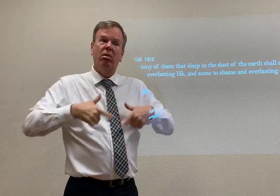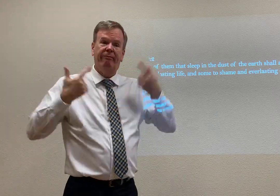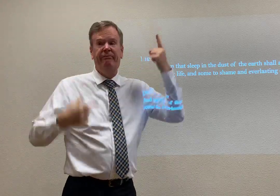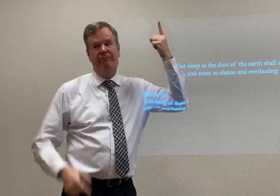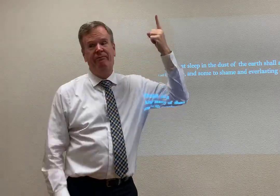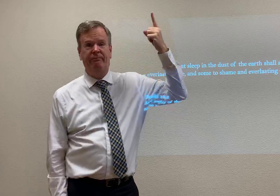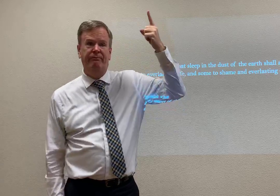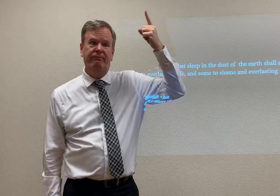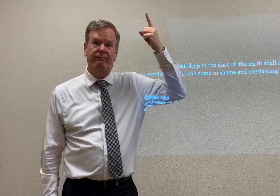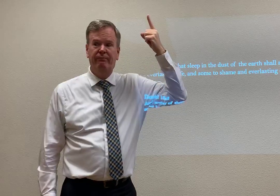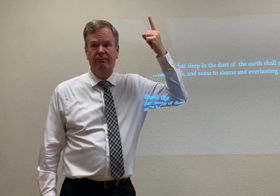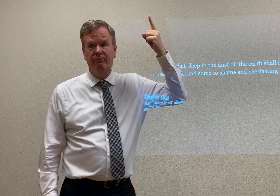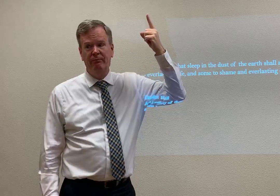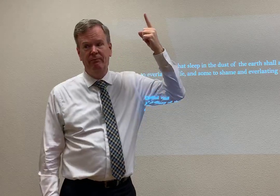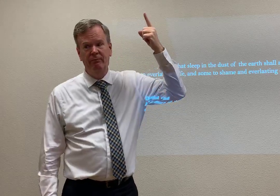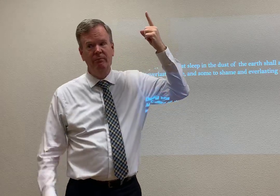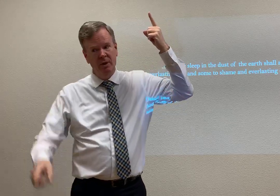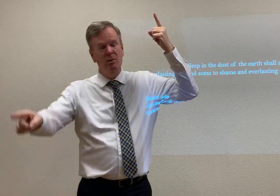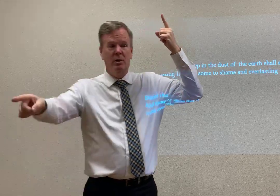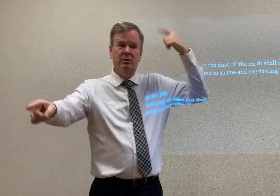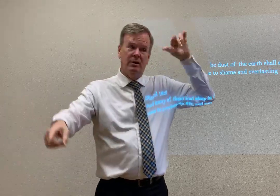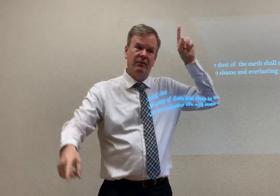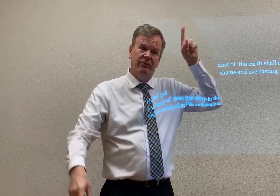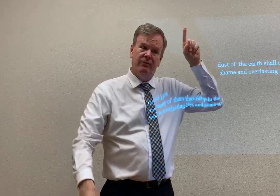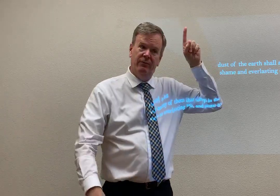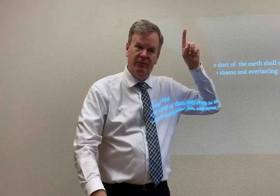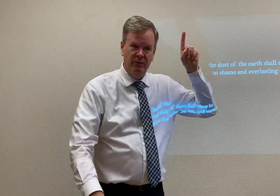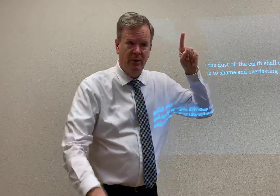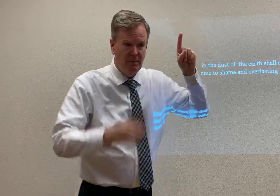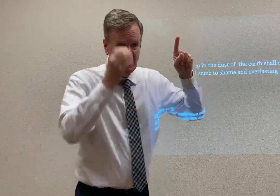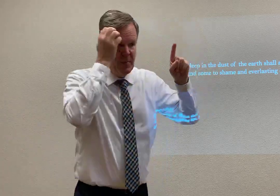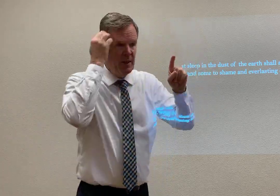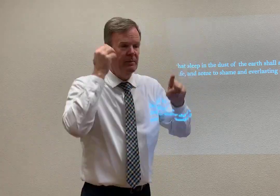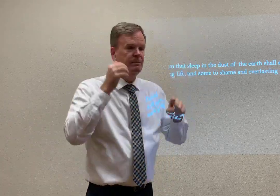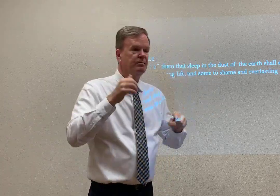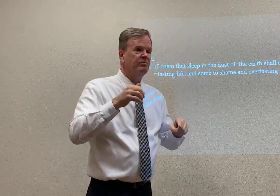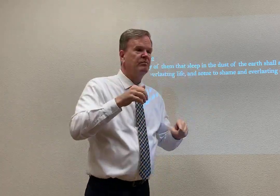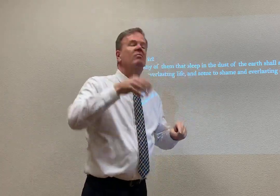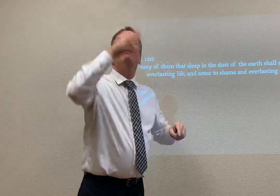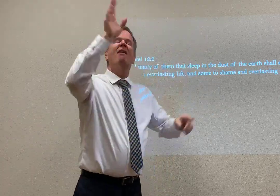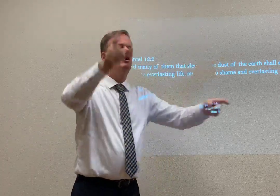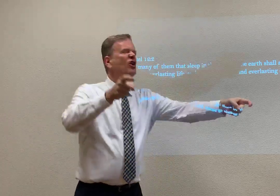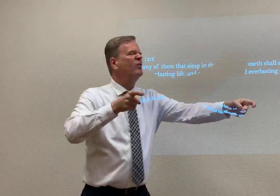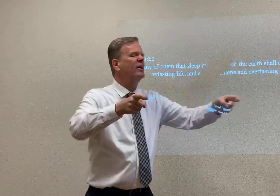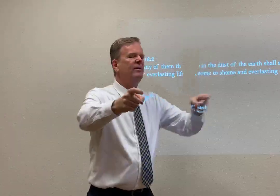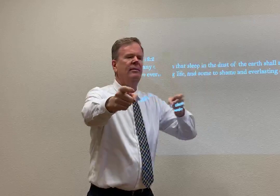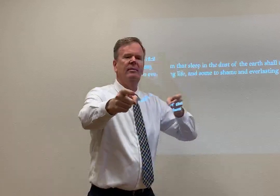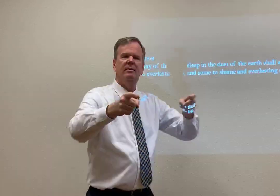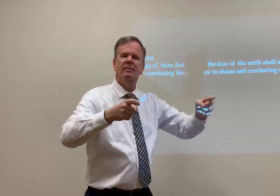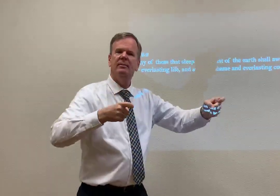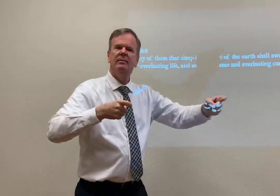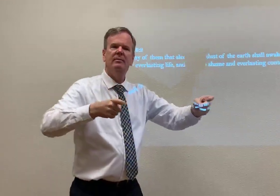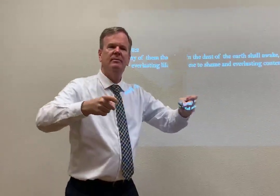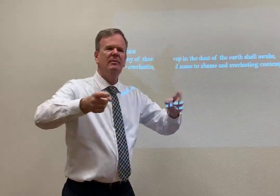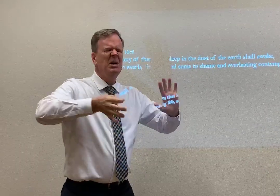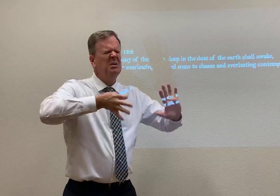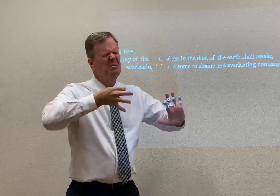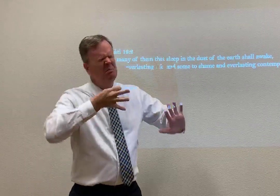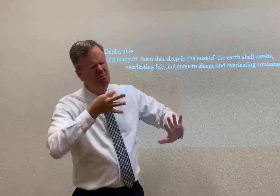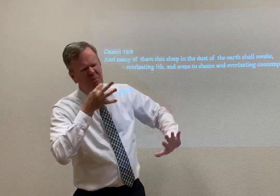So we know that God is truly alive. Right. God is still alive. God is in control. God is